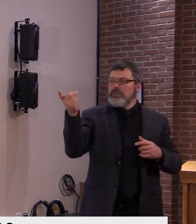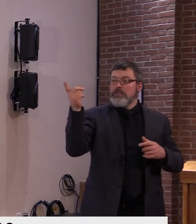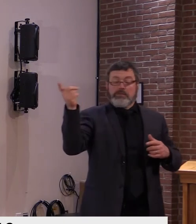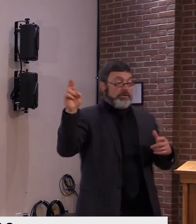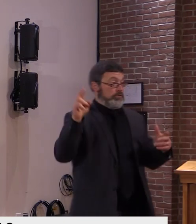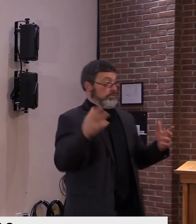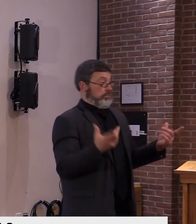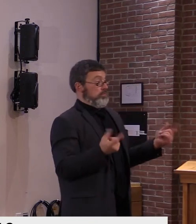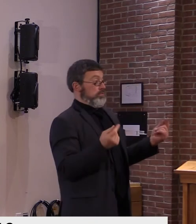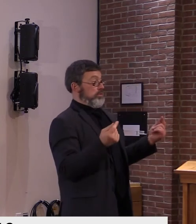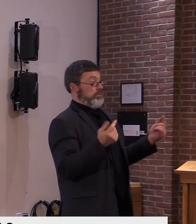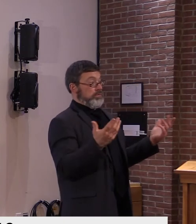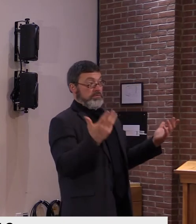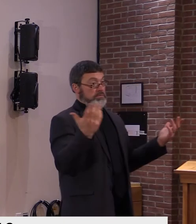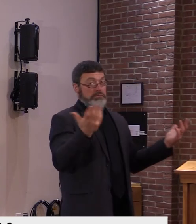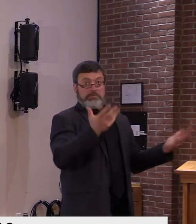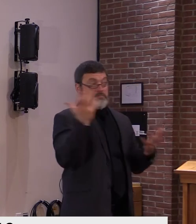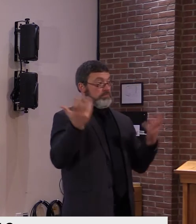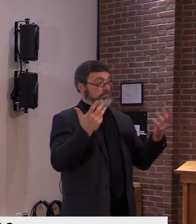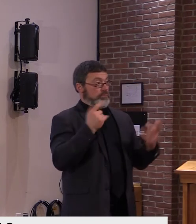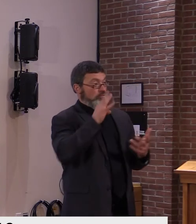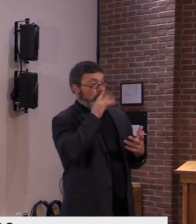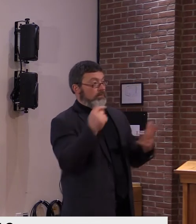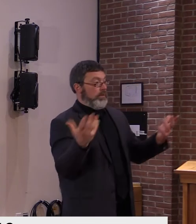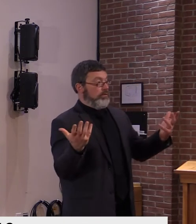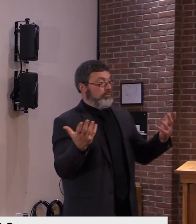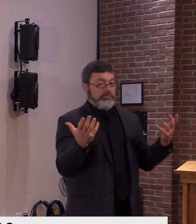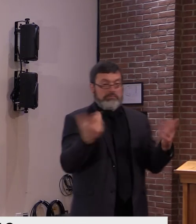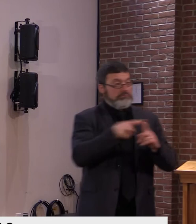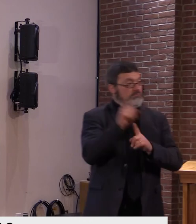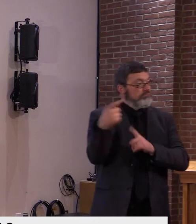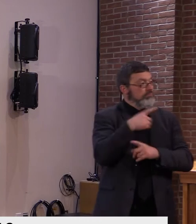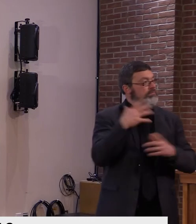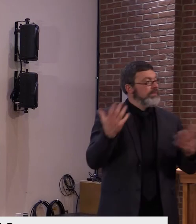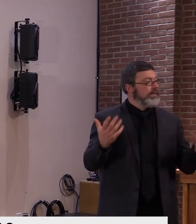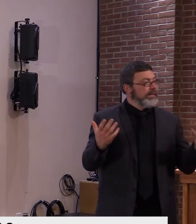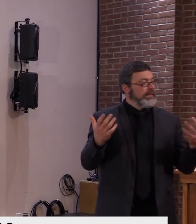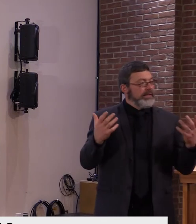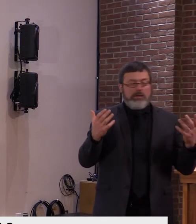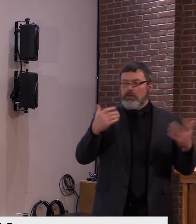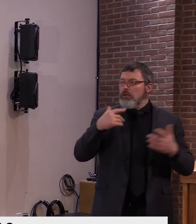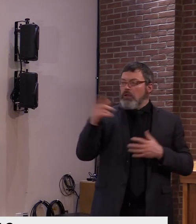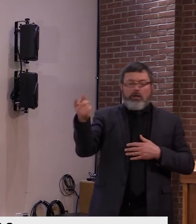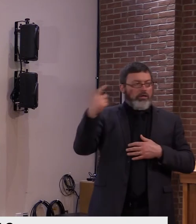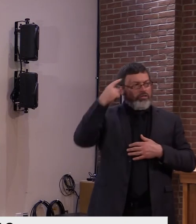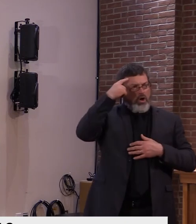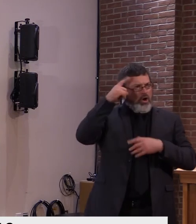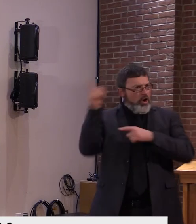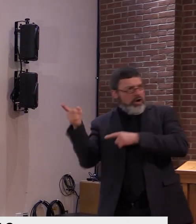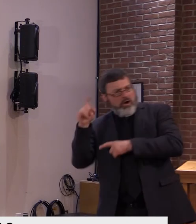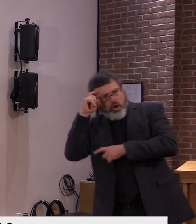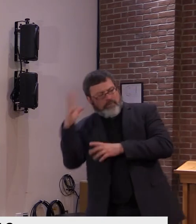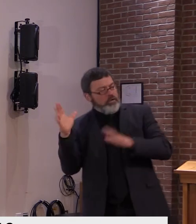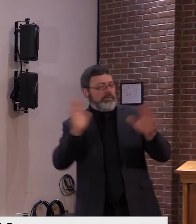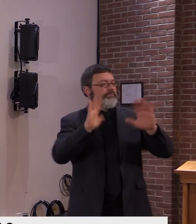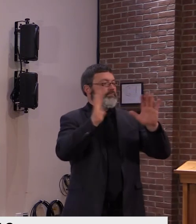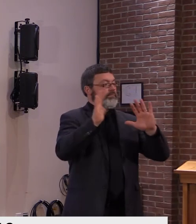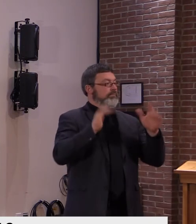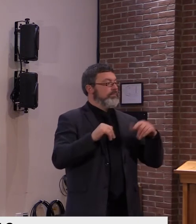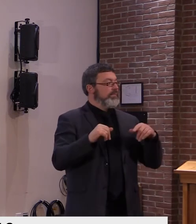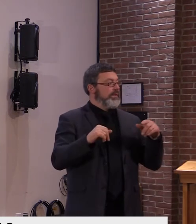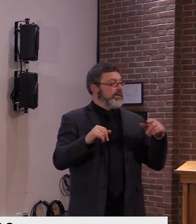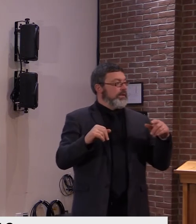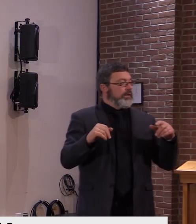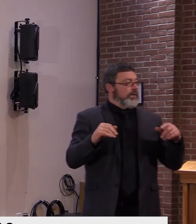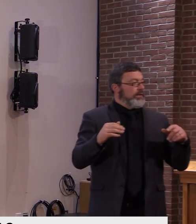Commissioner Levine did not think that this stuff could be used. My question is, what the hell does all of that mean? I mean, is